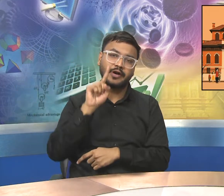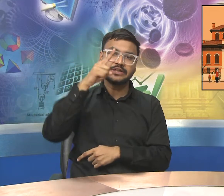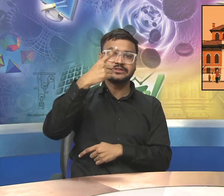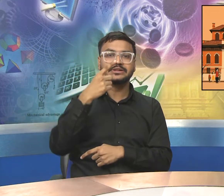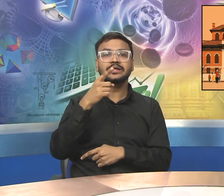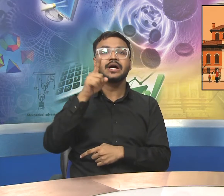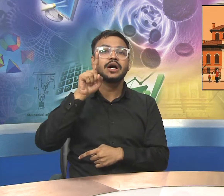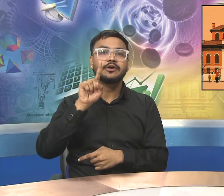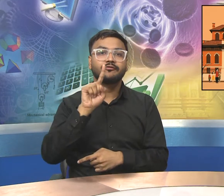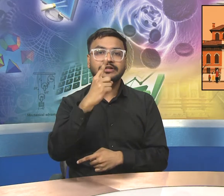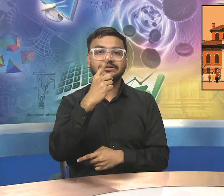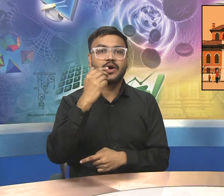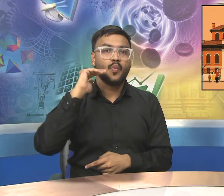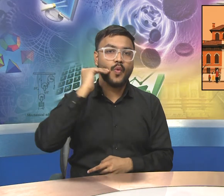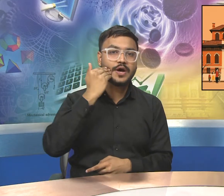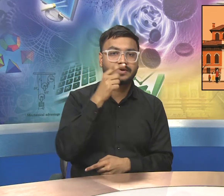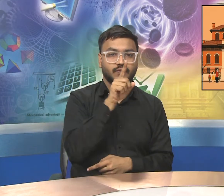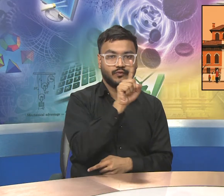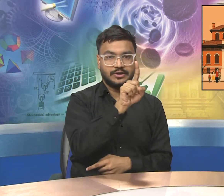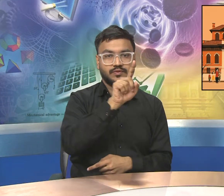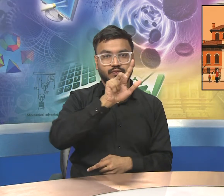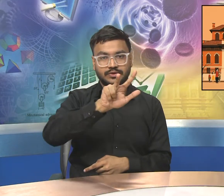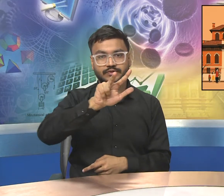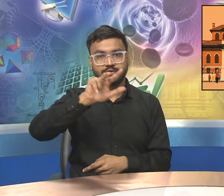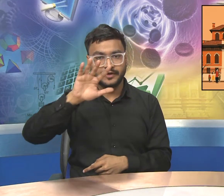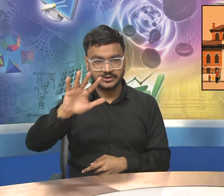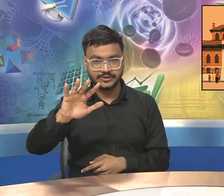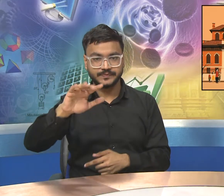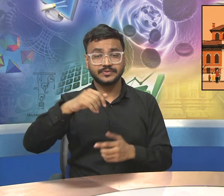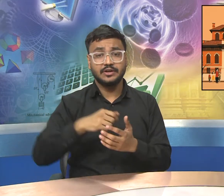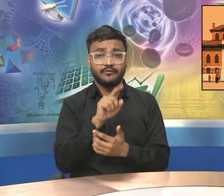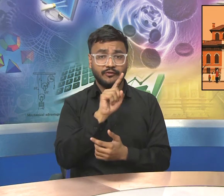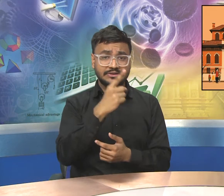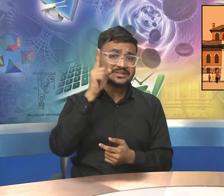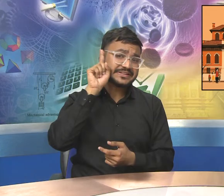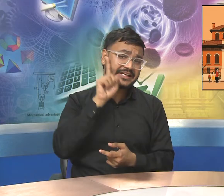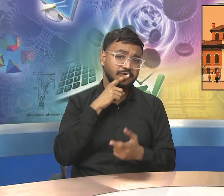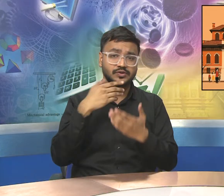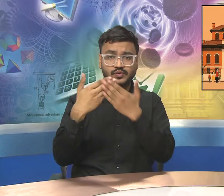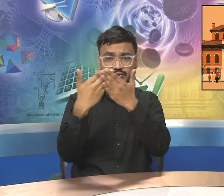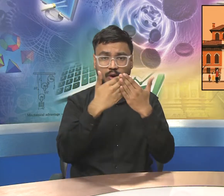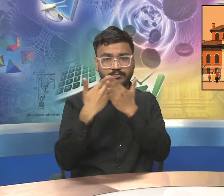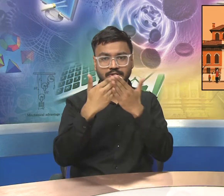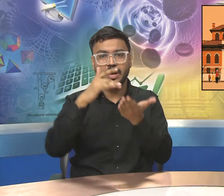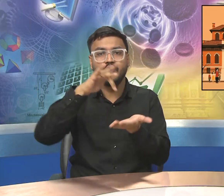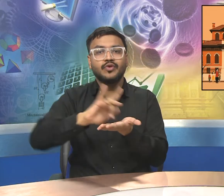First deaf school was opened in Bombay, which is in 1885.